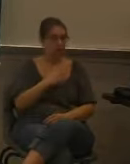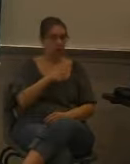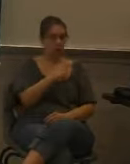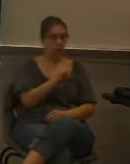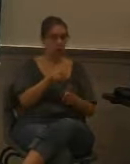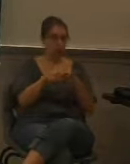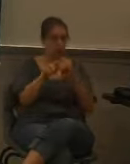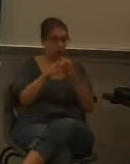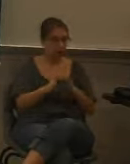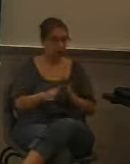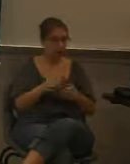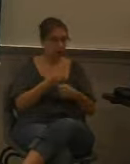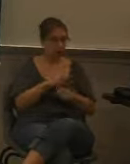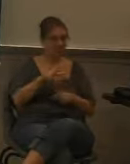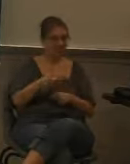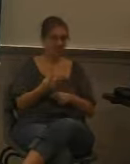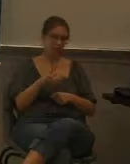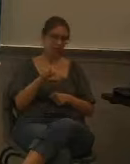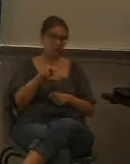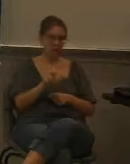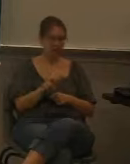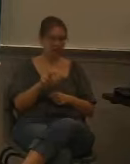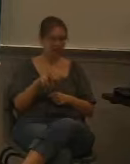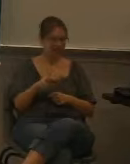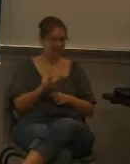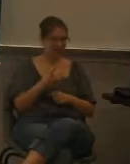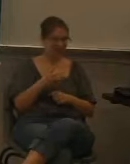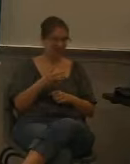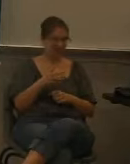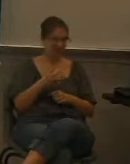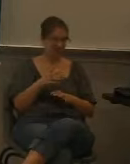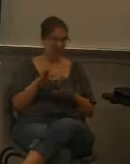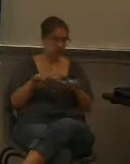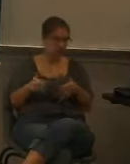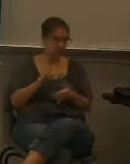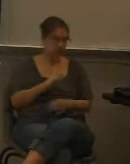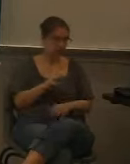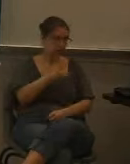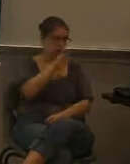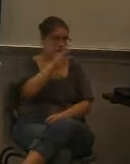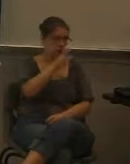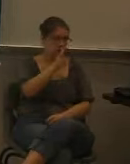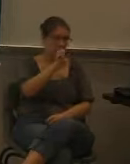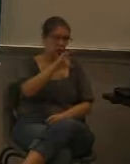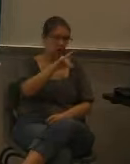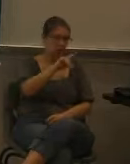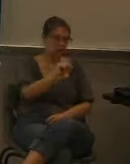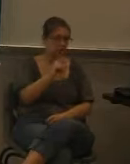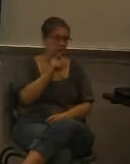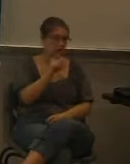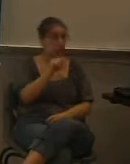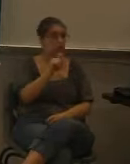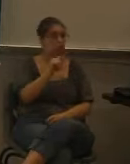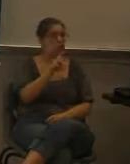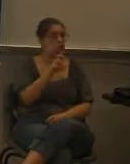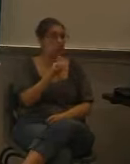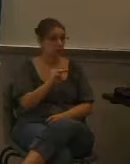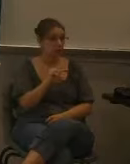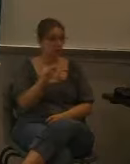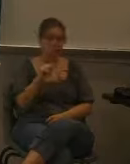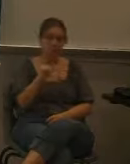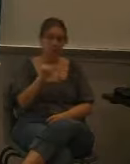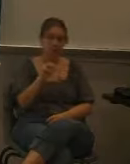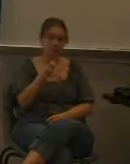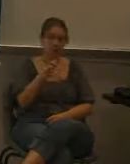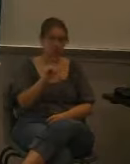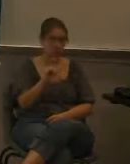he's sort of the second wave of aquatic ecologists that are stream macrovertebrate type people that's really pushed on this idea